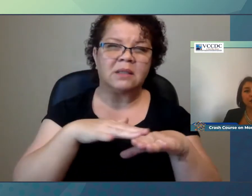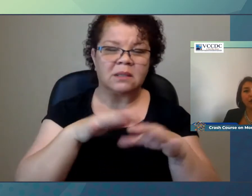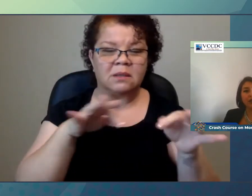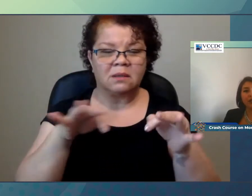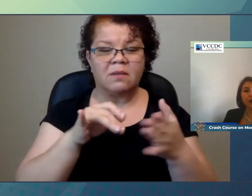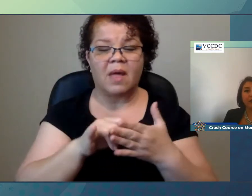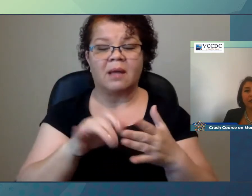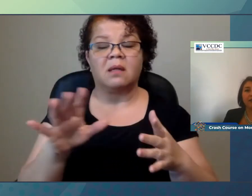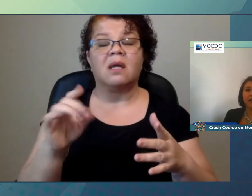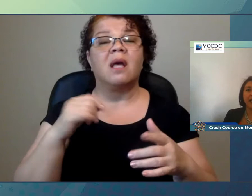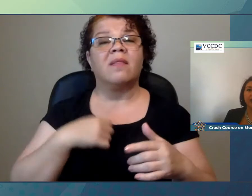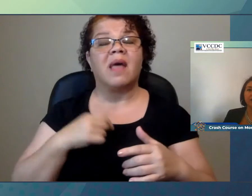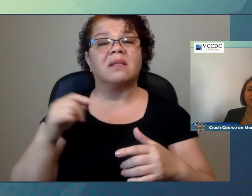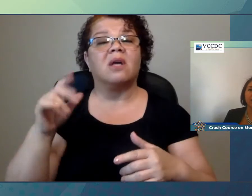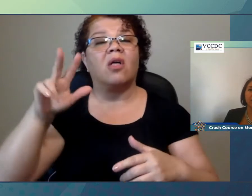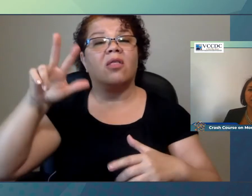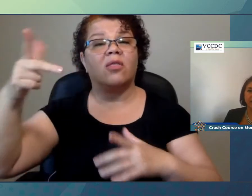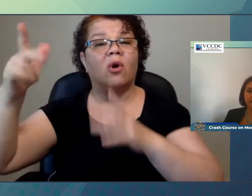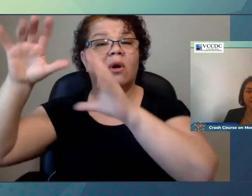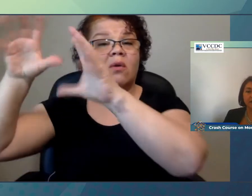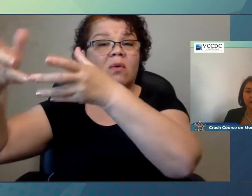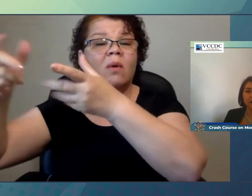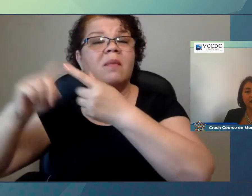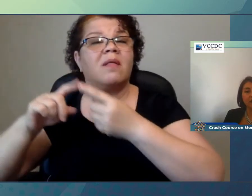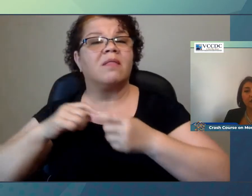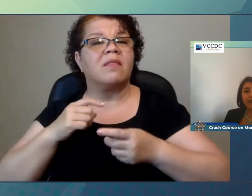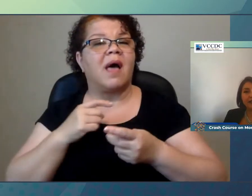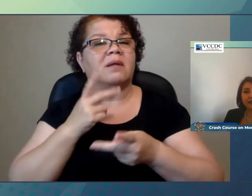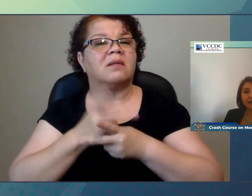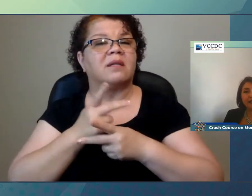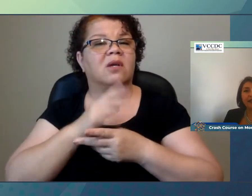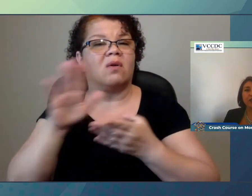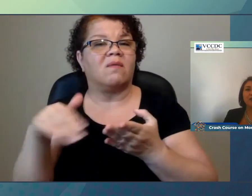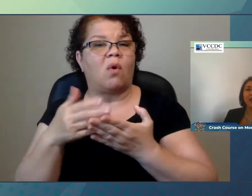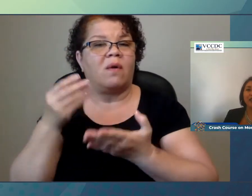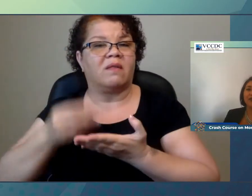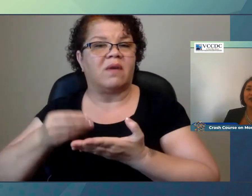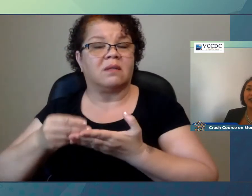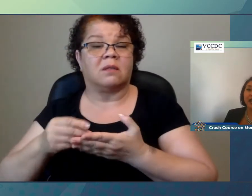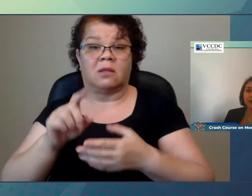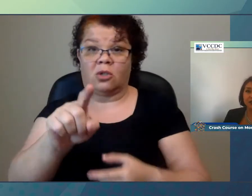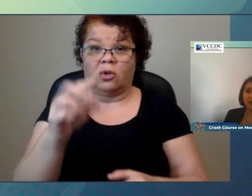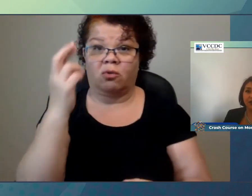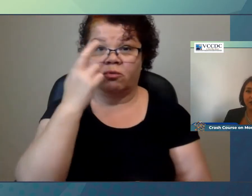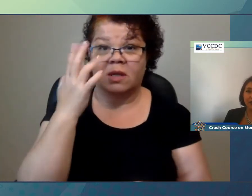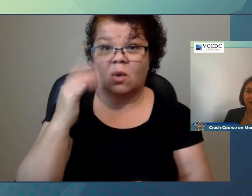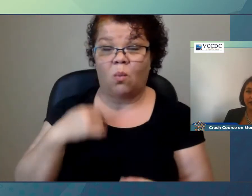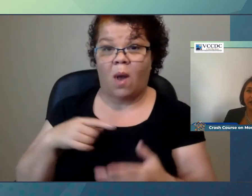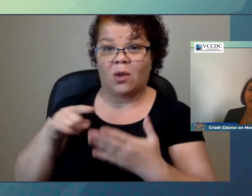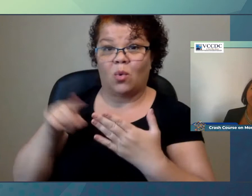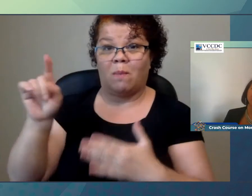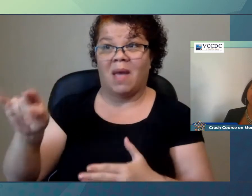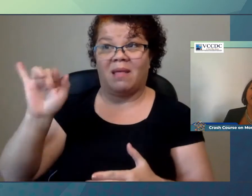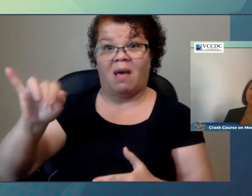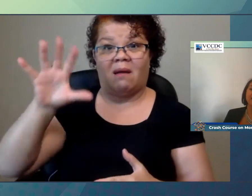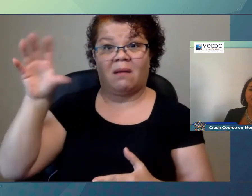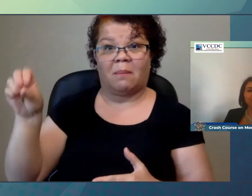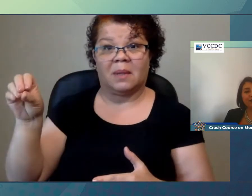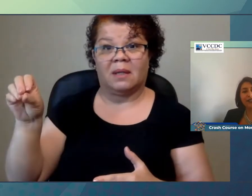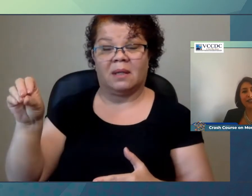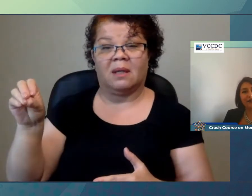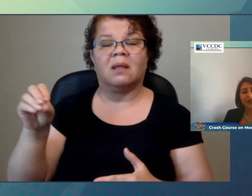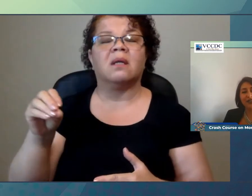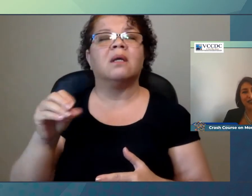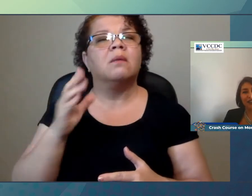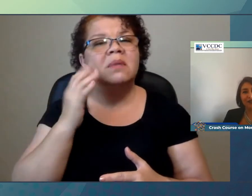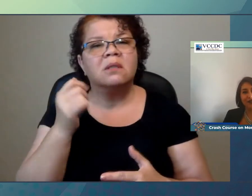is a third-party company that handles all funds. The reason that you pay for an escrow company is that you